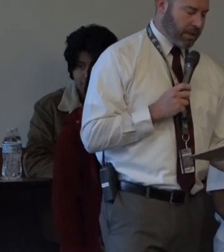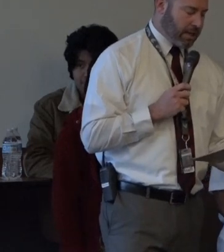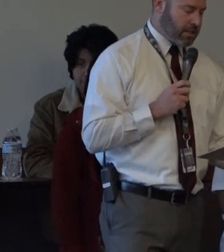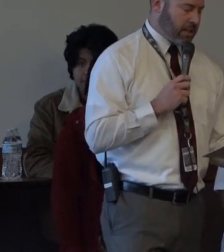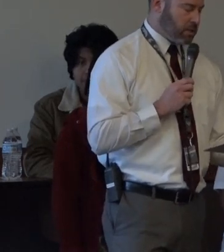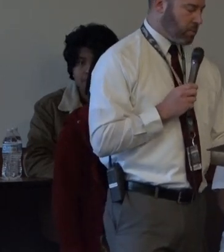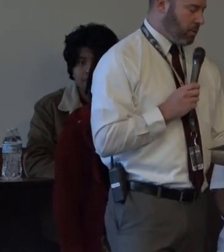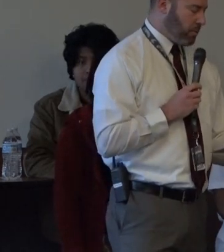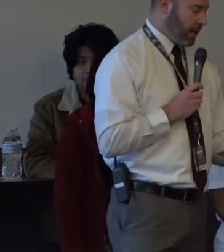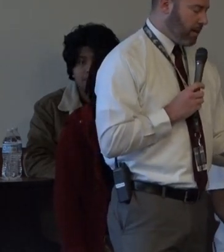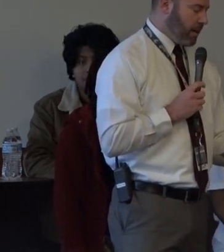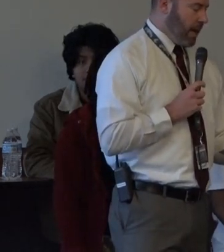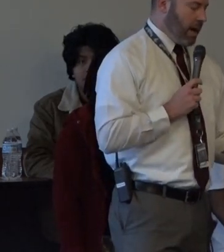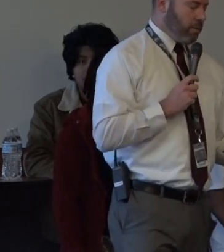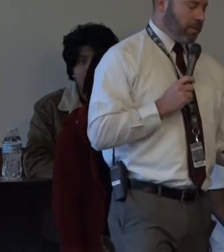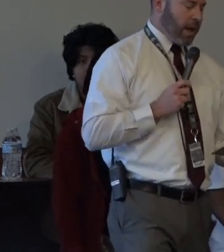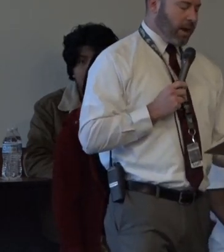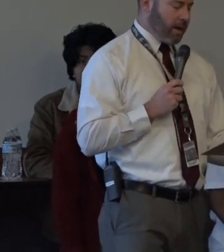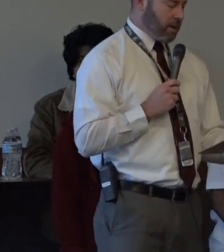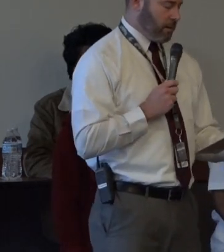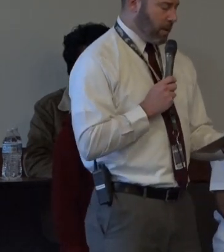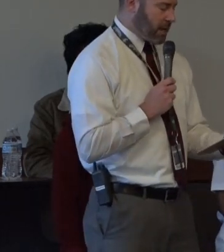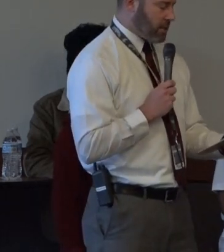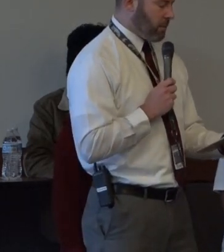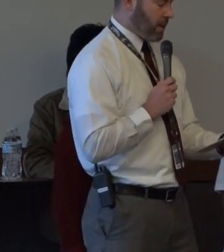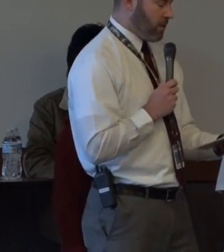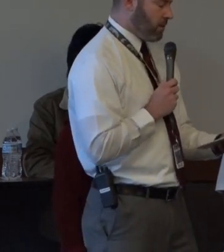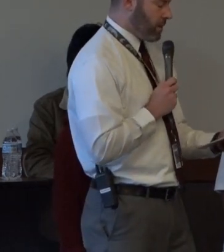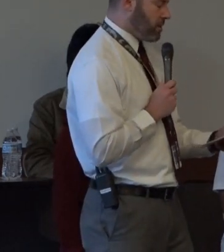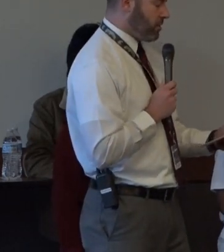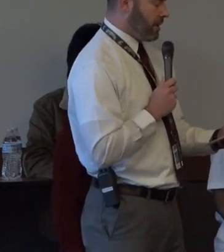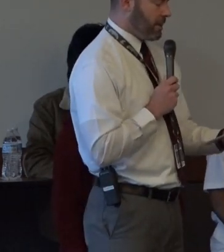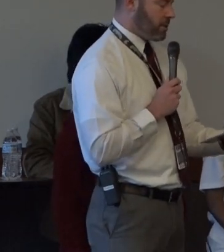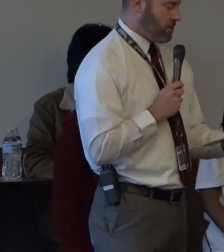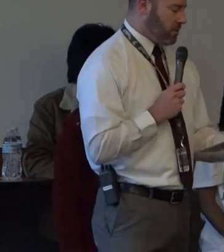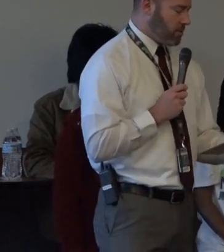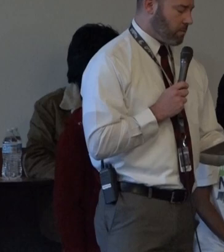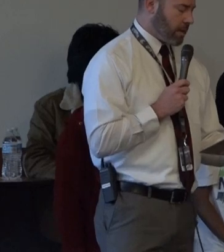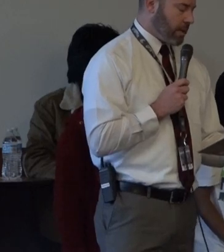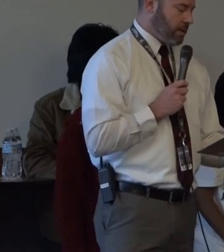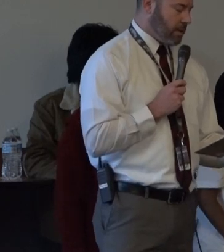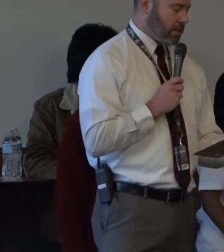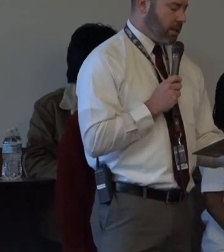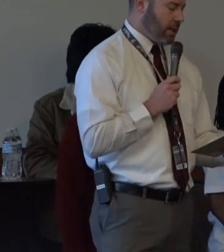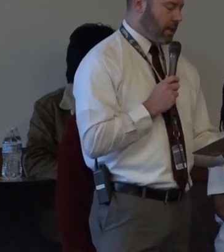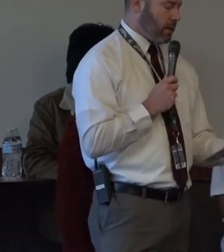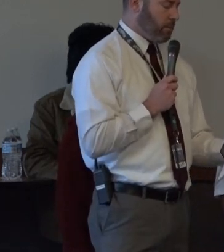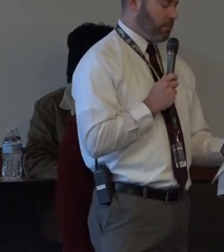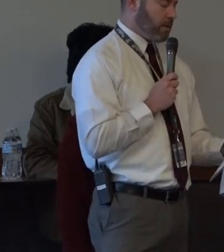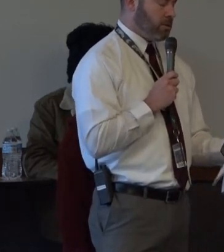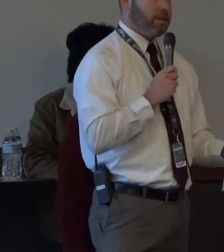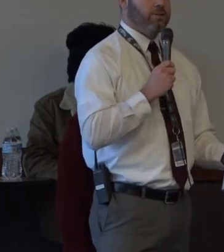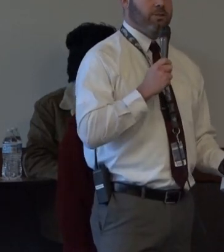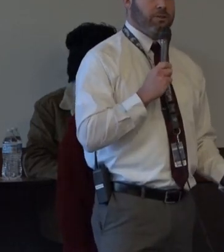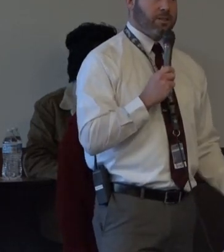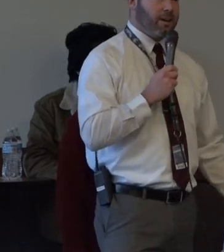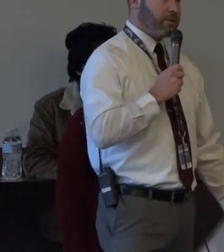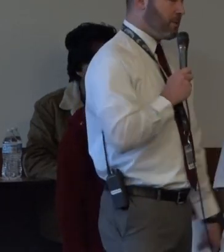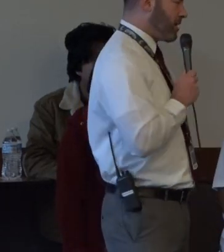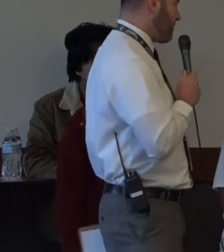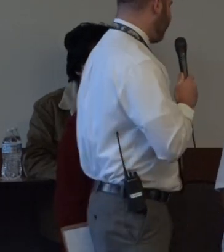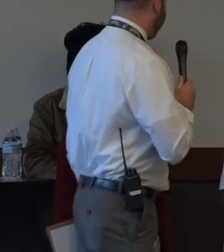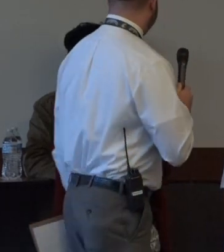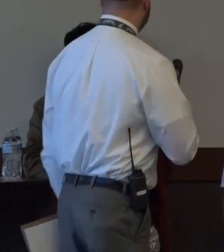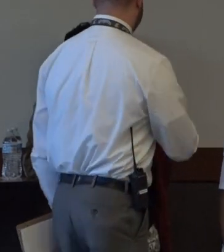polite applause as appropriate. And with that, I'm going to pass the mic over to HeLa students Raquel Nelson and Kyle Palmer to introduce